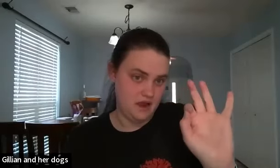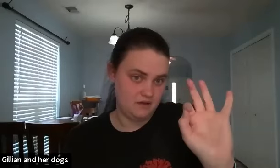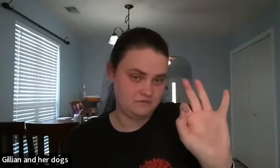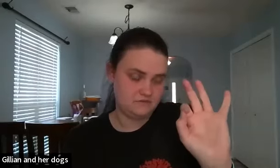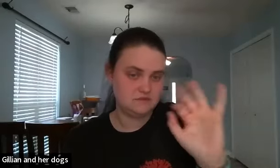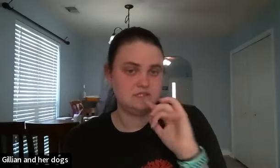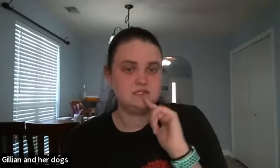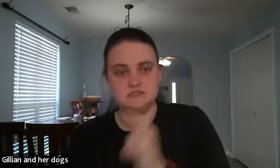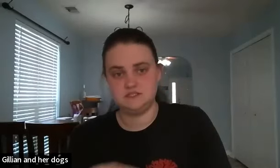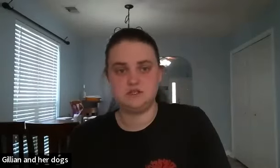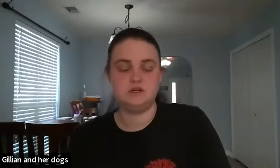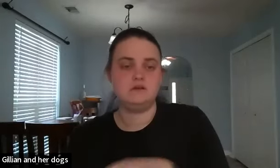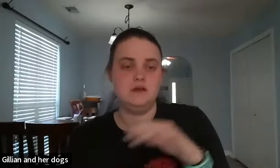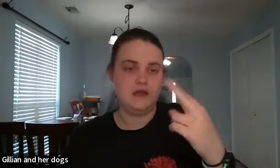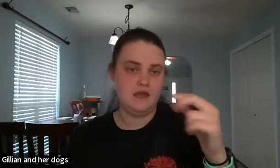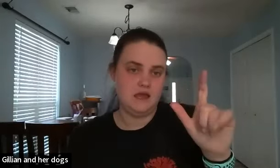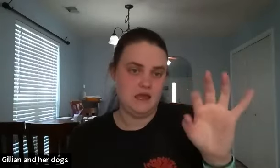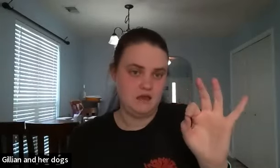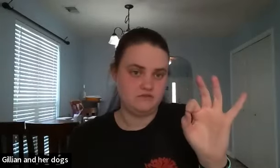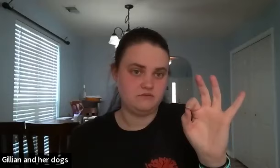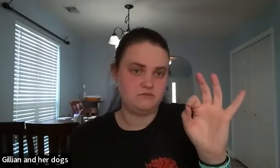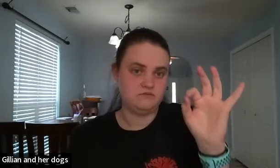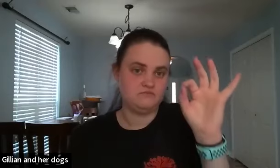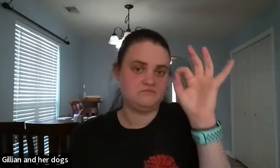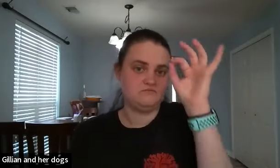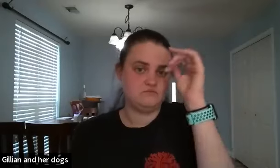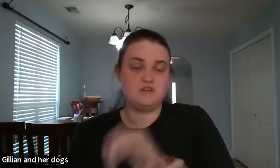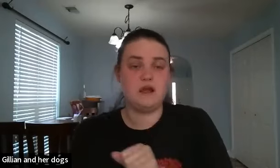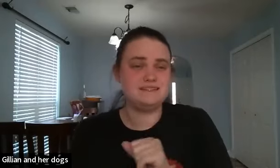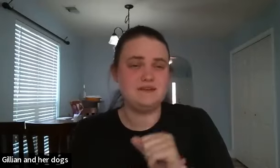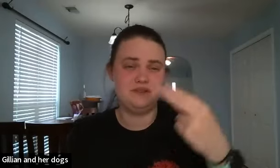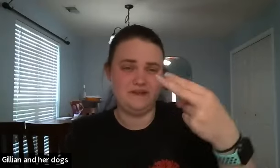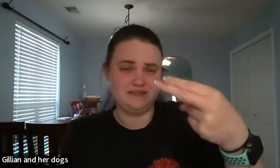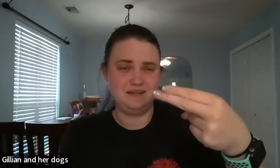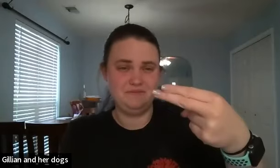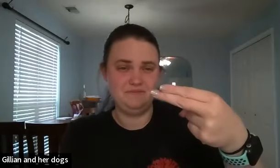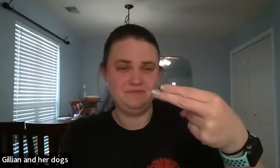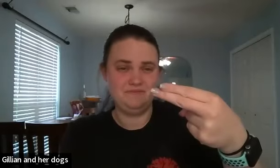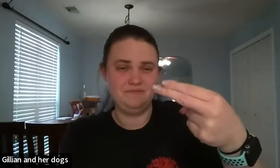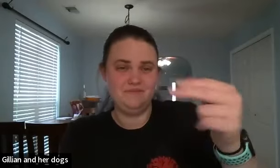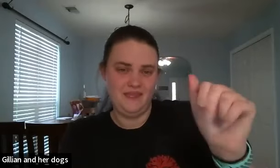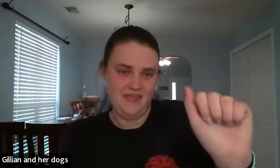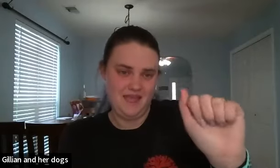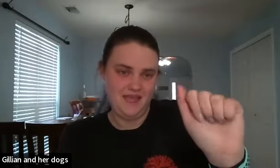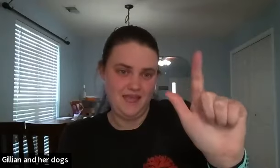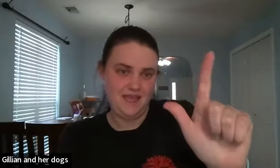half sister, a half. Sorry, I signed really fast. I know.